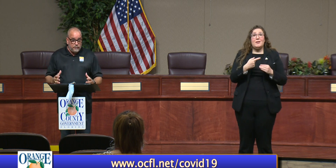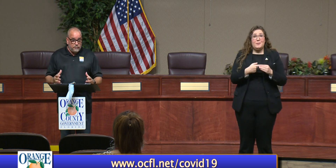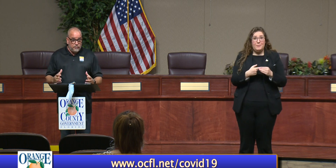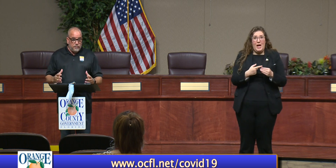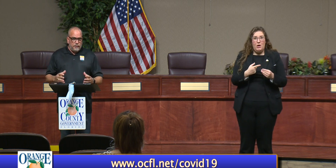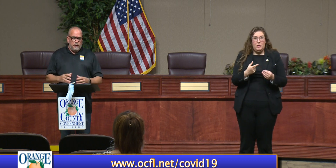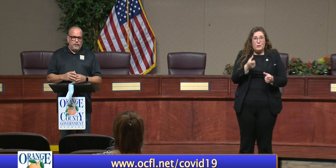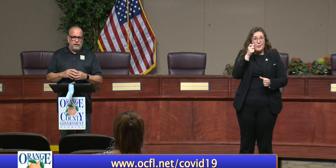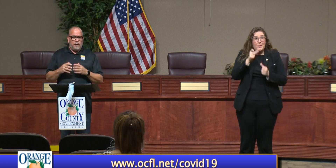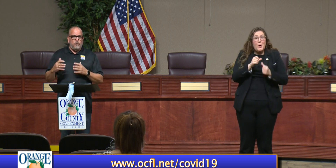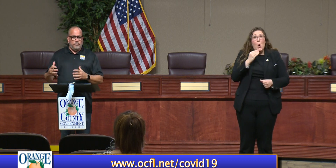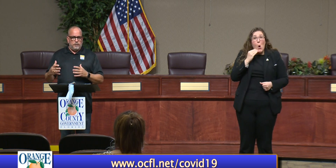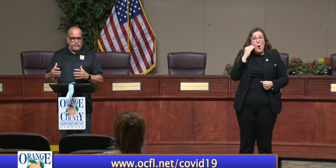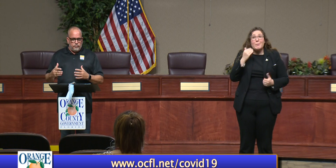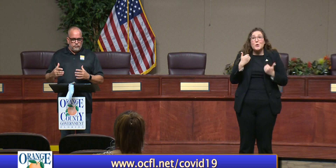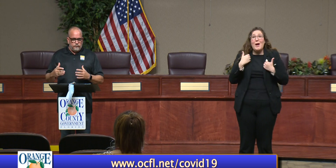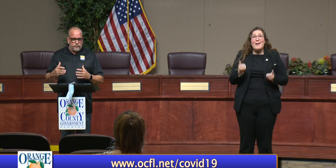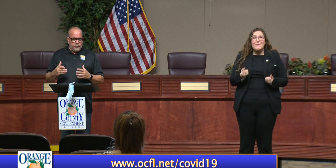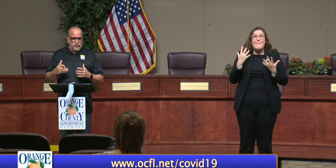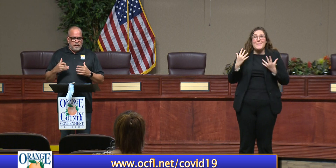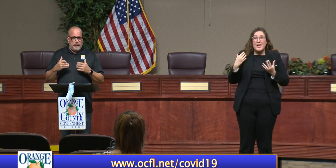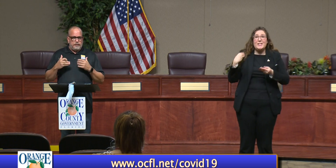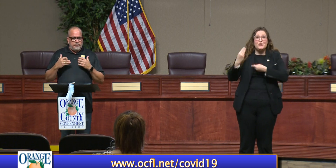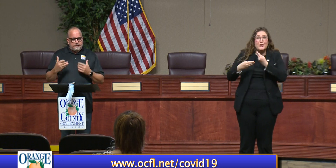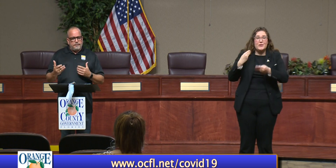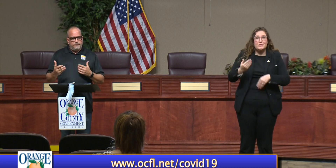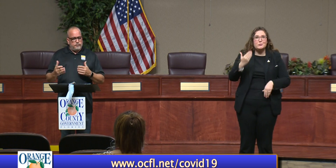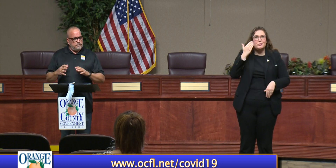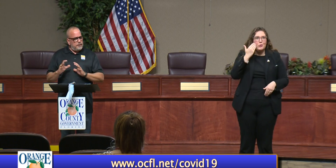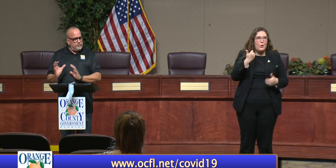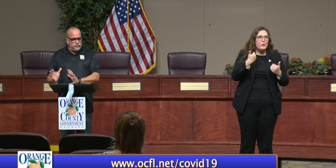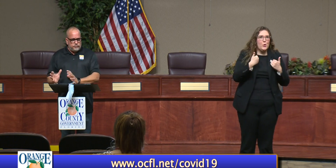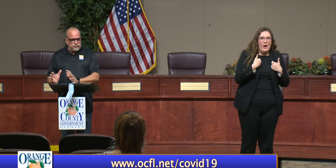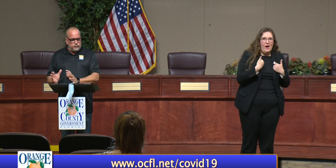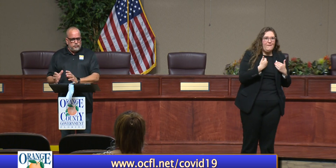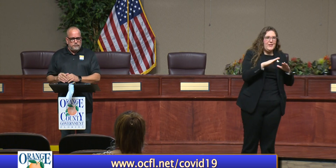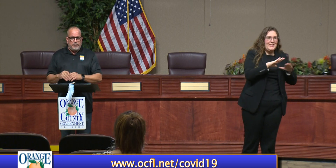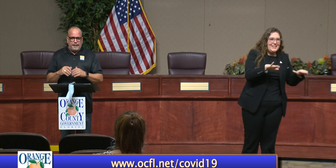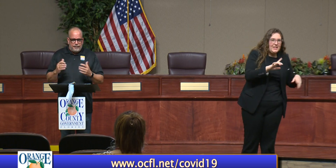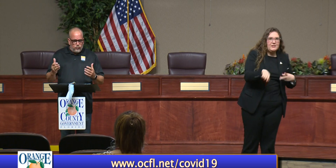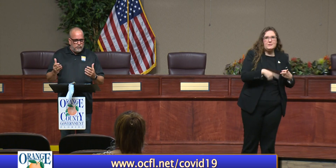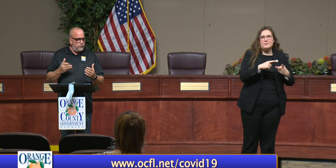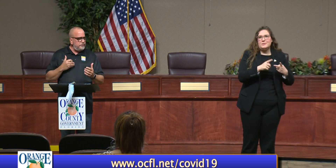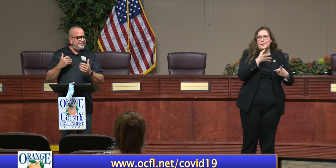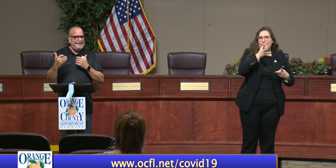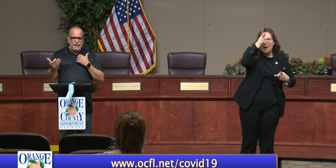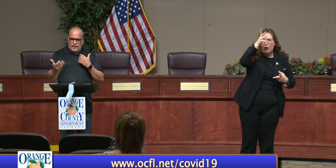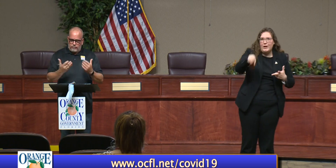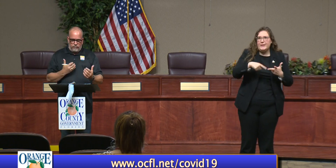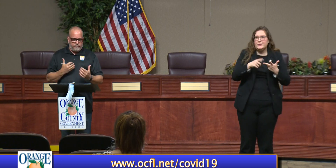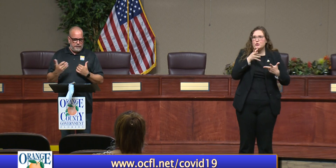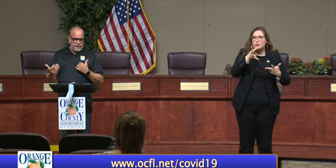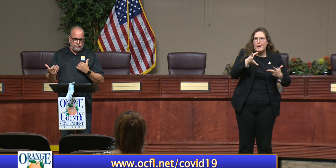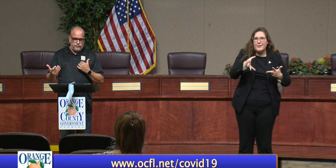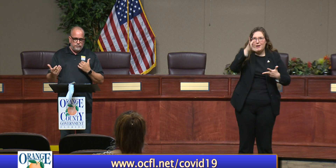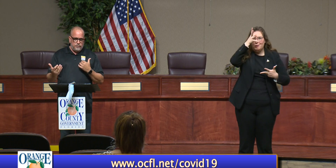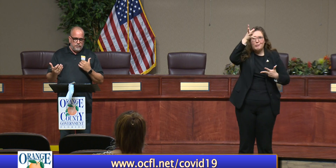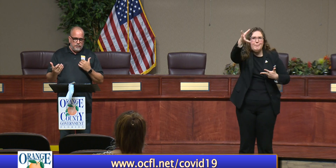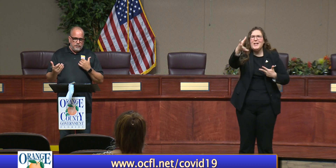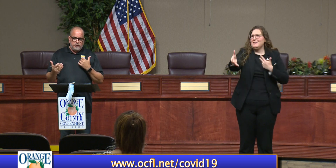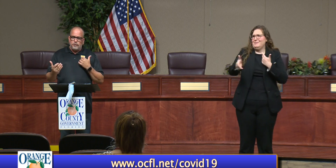living, there are older adults. These individuals, not just the students, but anyone who is in and out of the